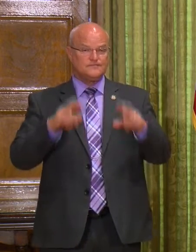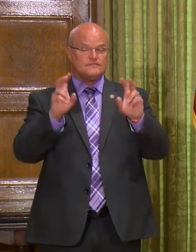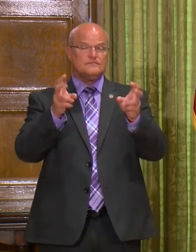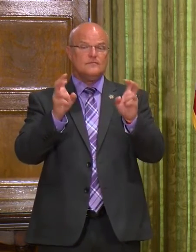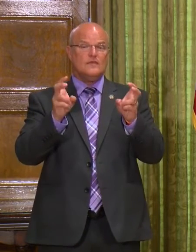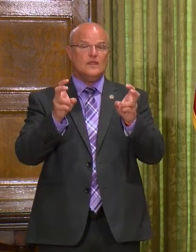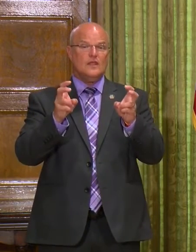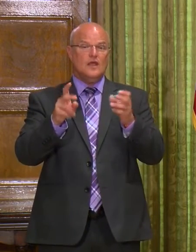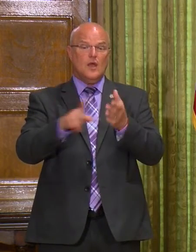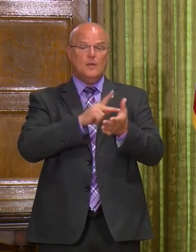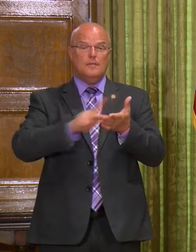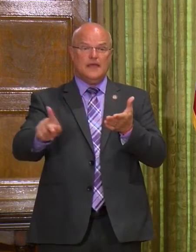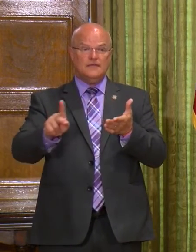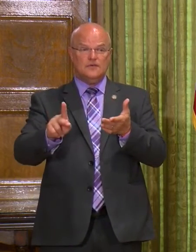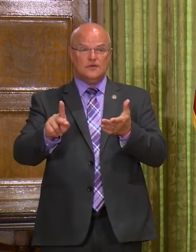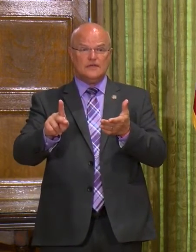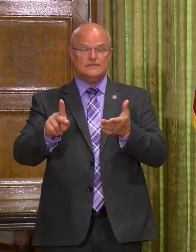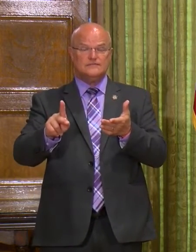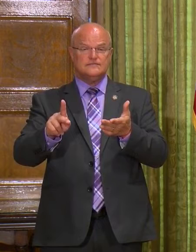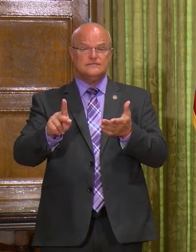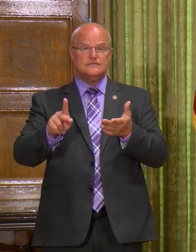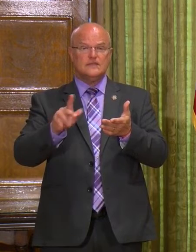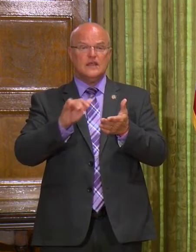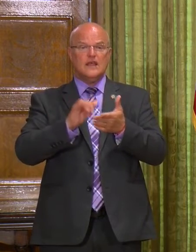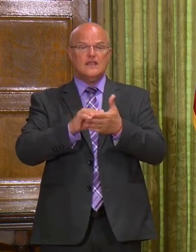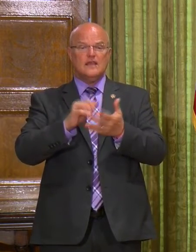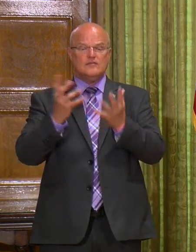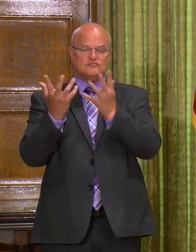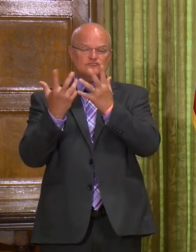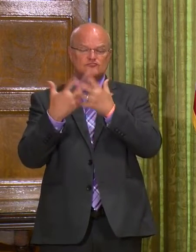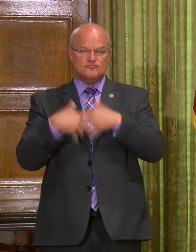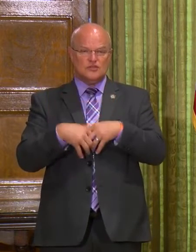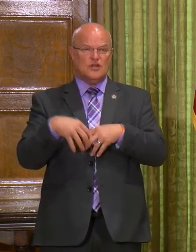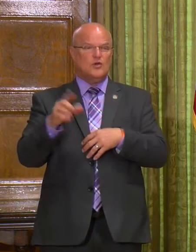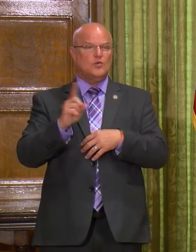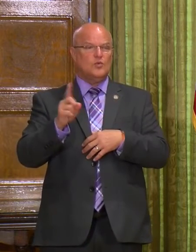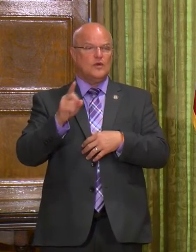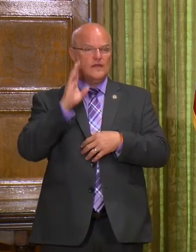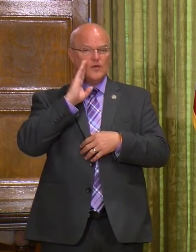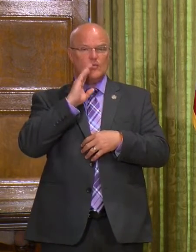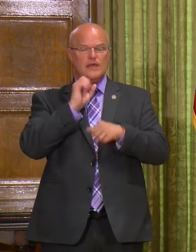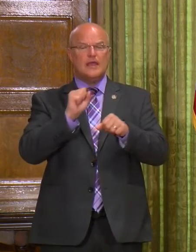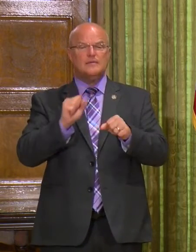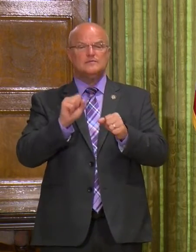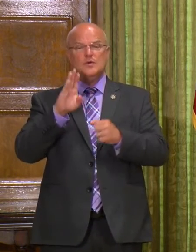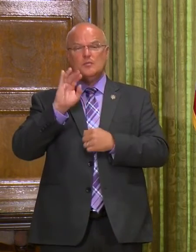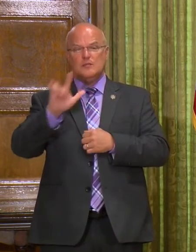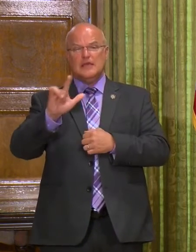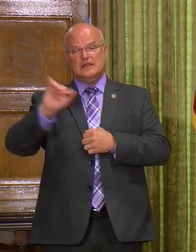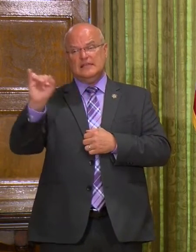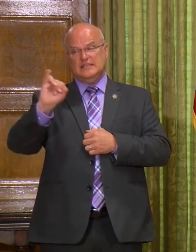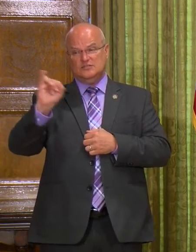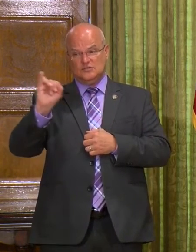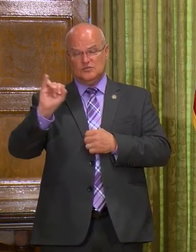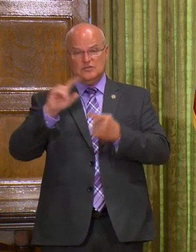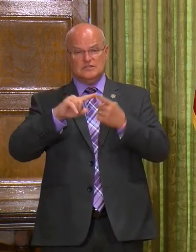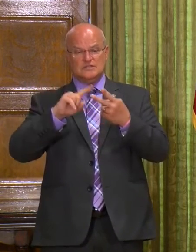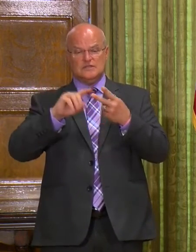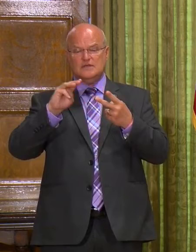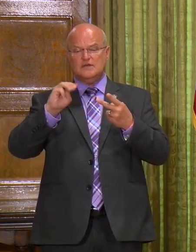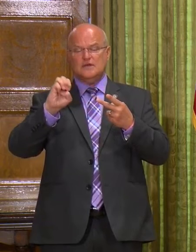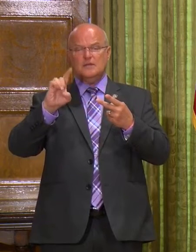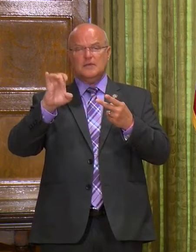terms of paying for it, they've worked out where they will be able to bill insurance or